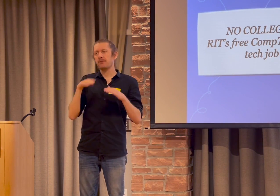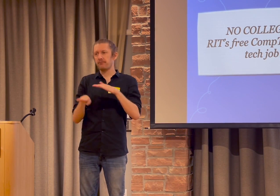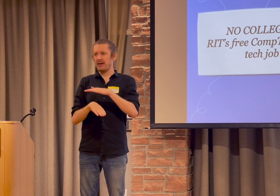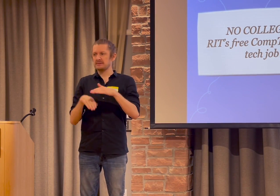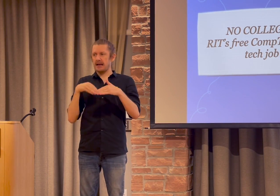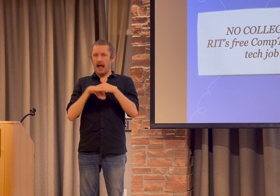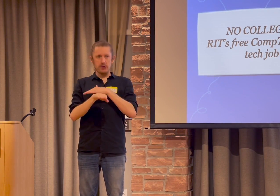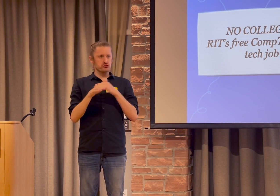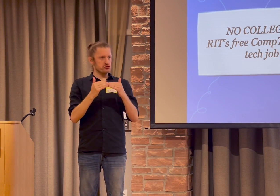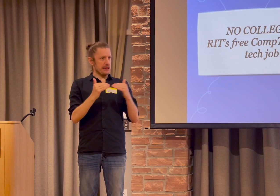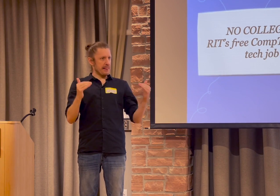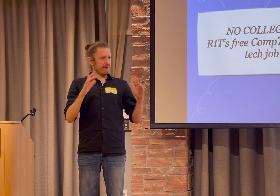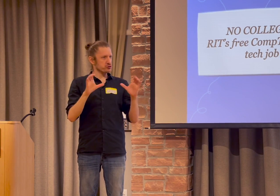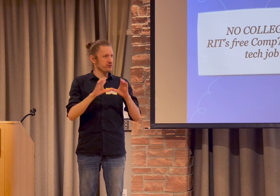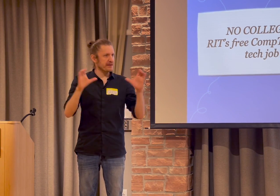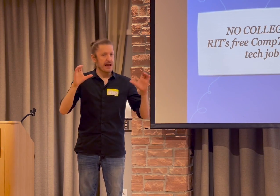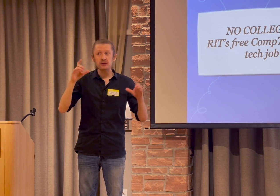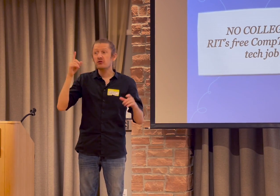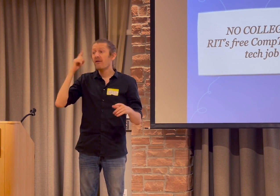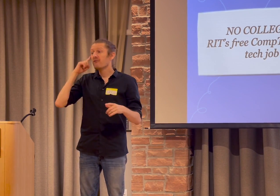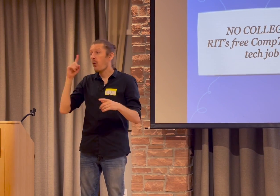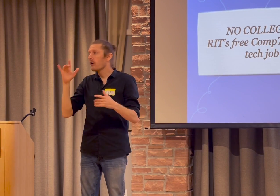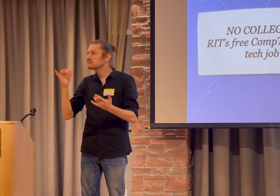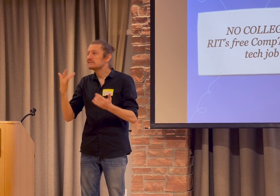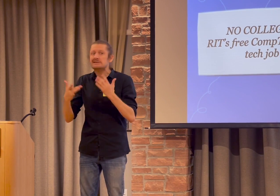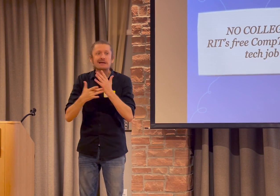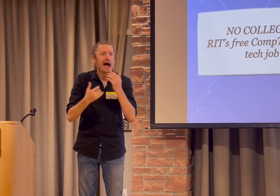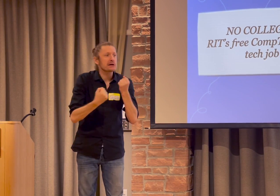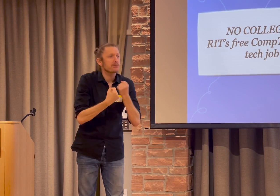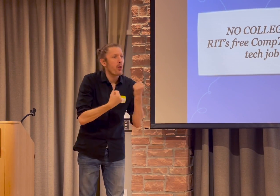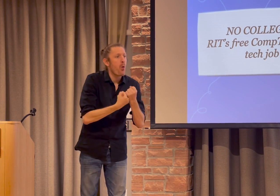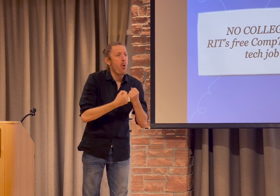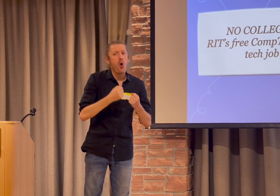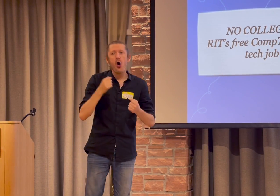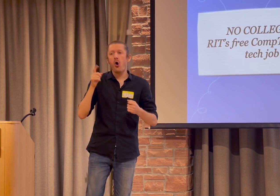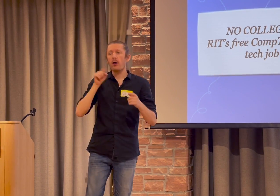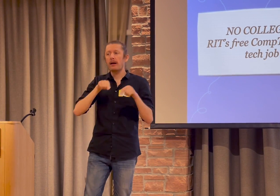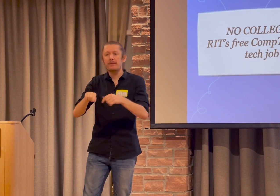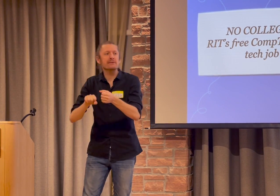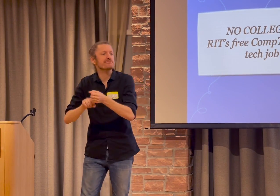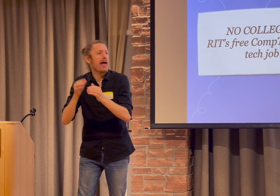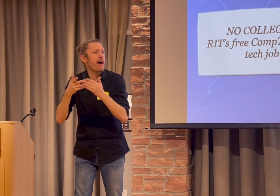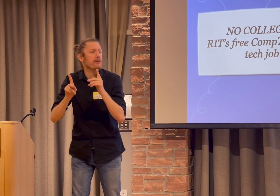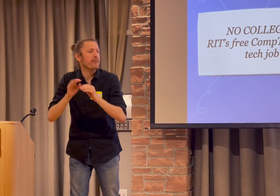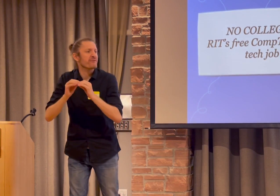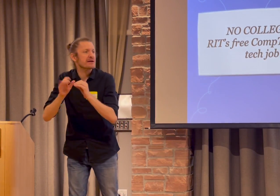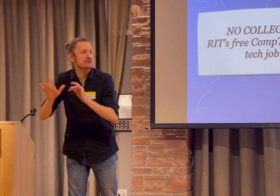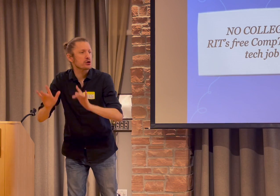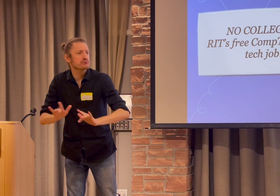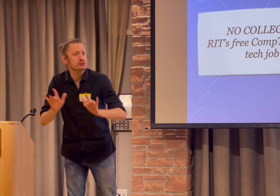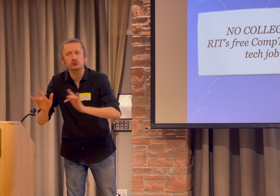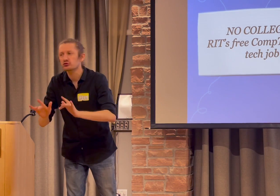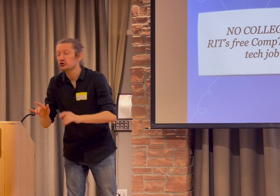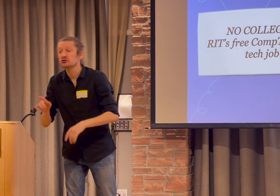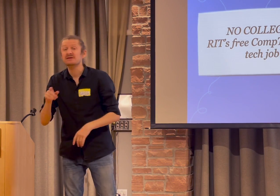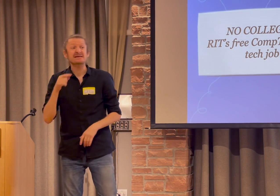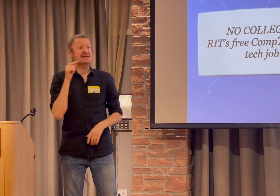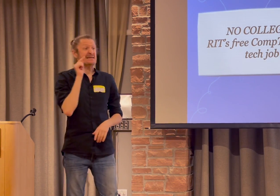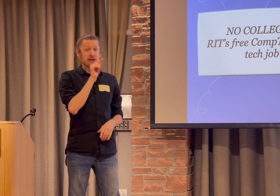There's also CompTIA certification. That's a basic level certification for tech support and helping people